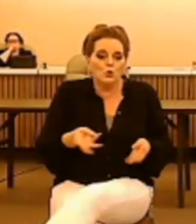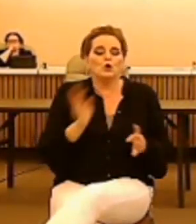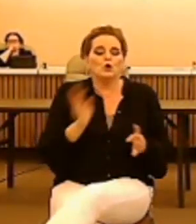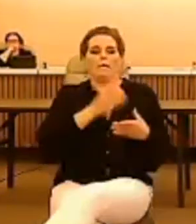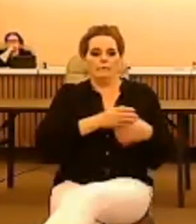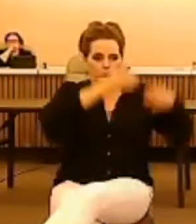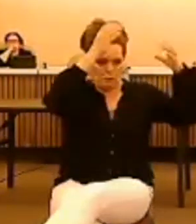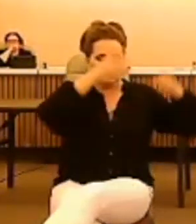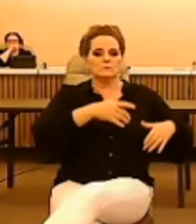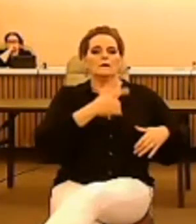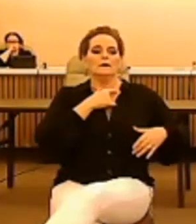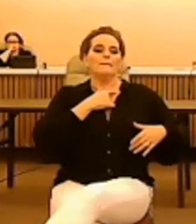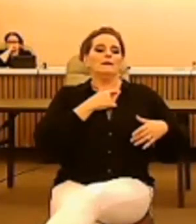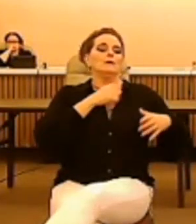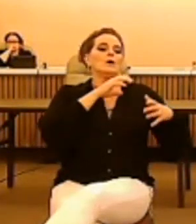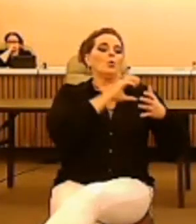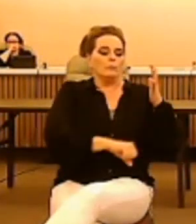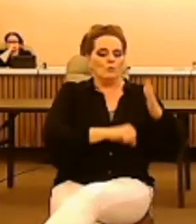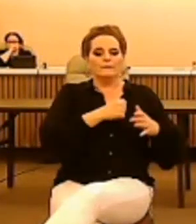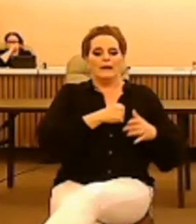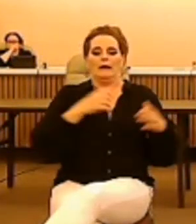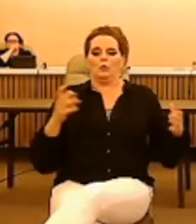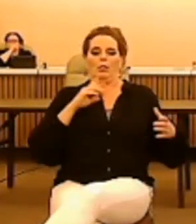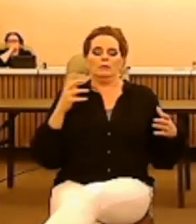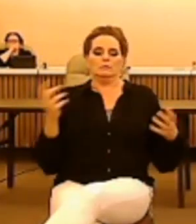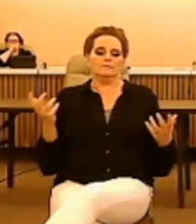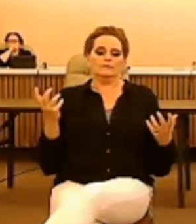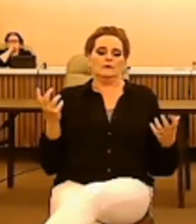removed and consolidated with our Genie.